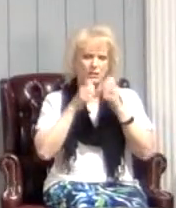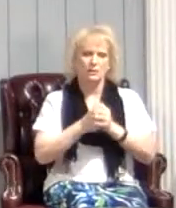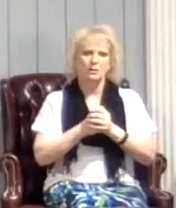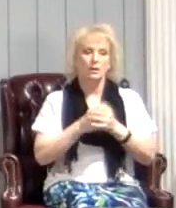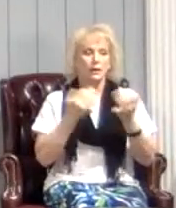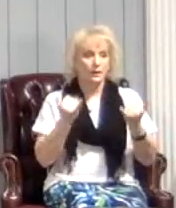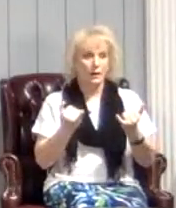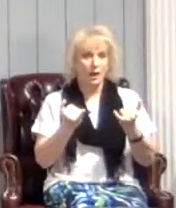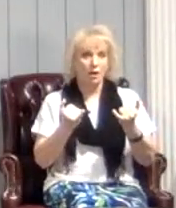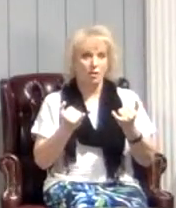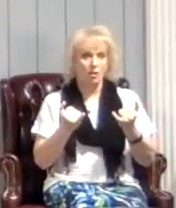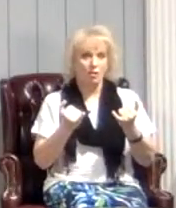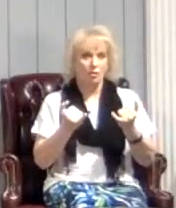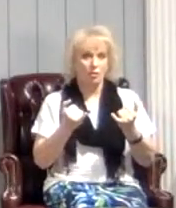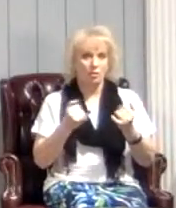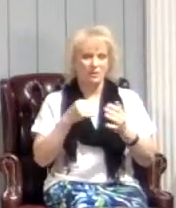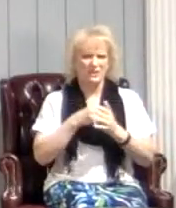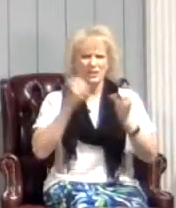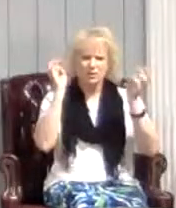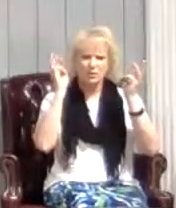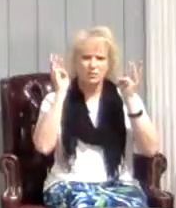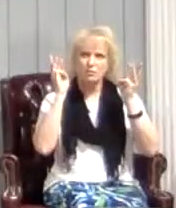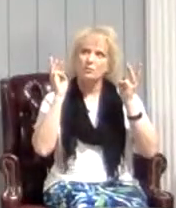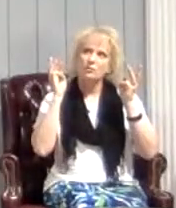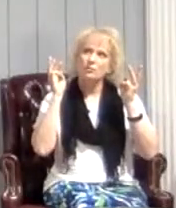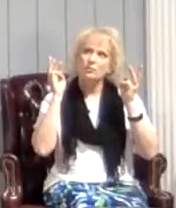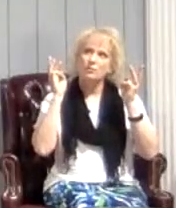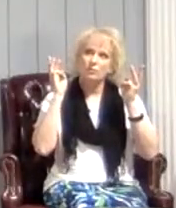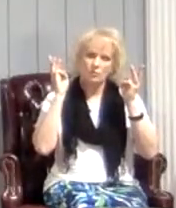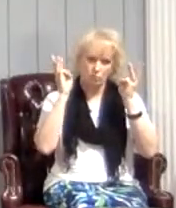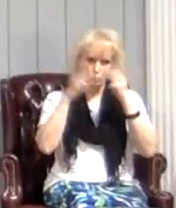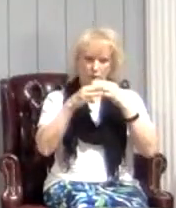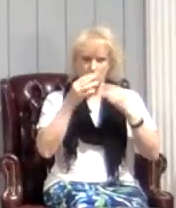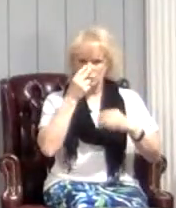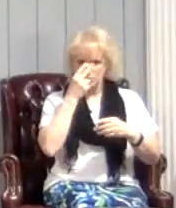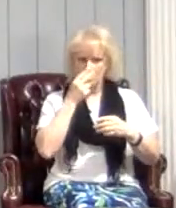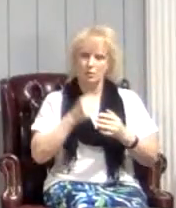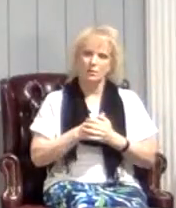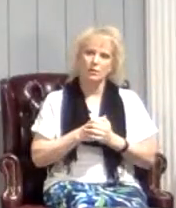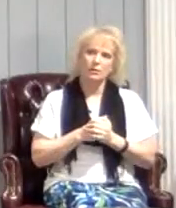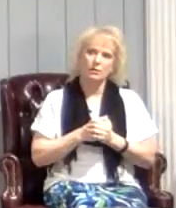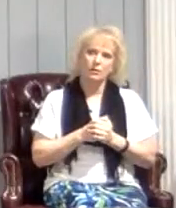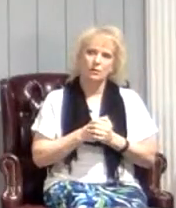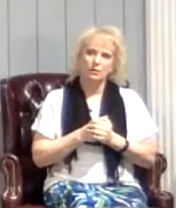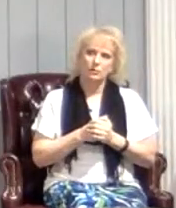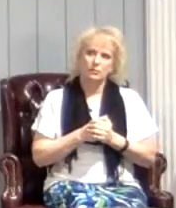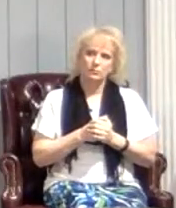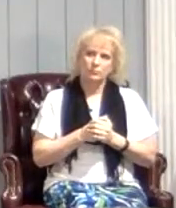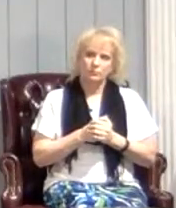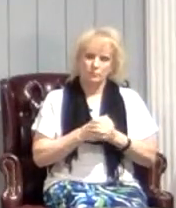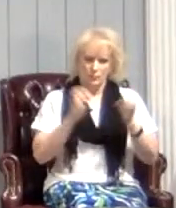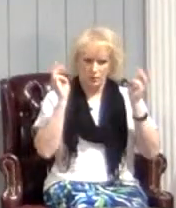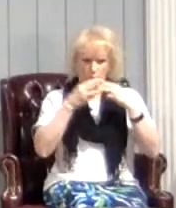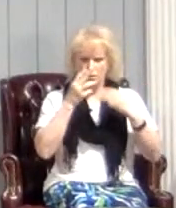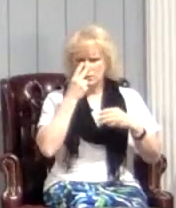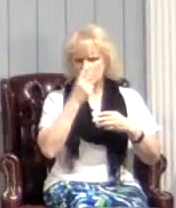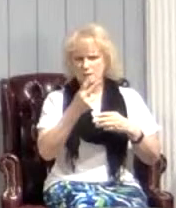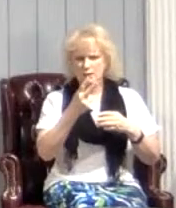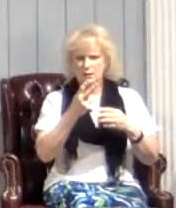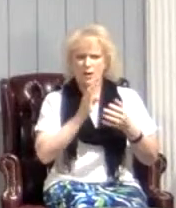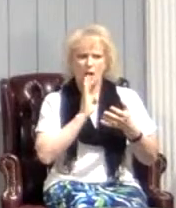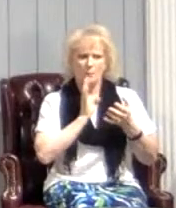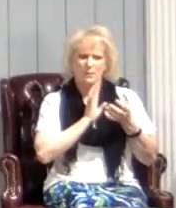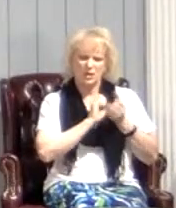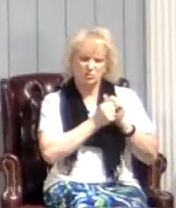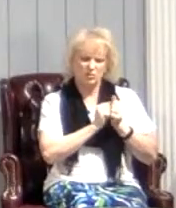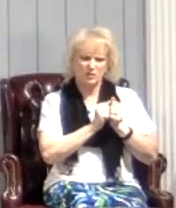all of a sudden, it's the wicked. It's the wicked shall see it and be grieved. I got to find it again and read it one more time. The wicked shall see it and be grieved. He